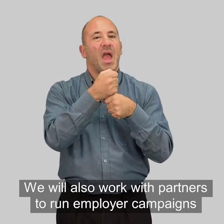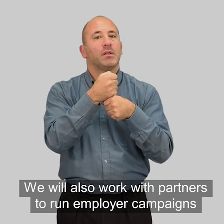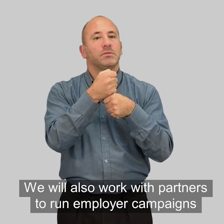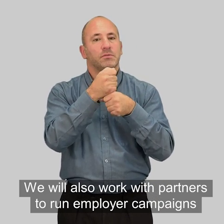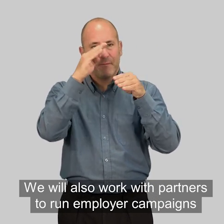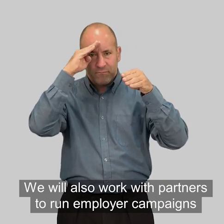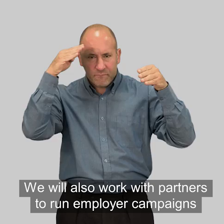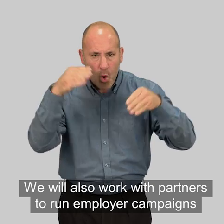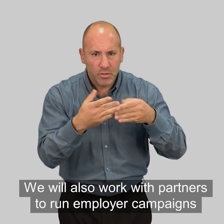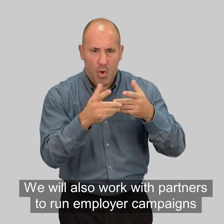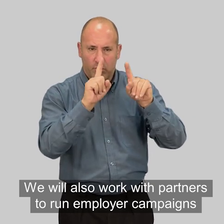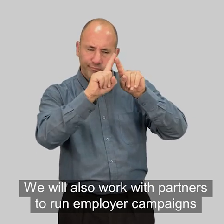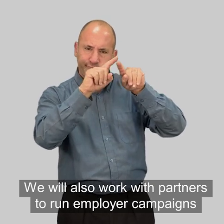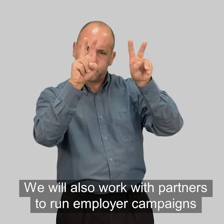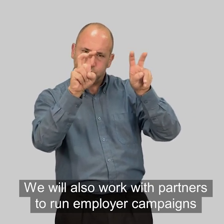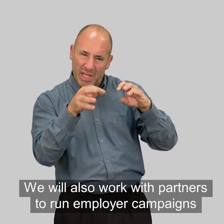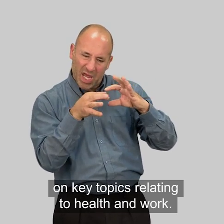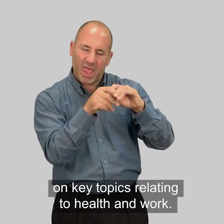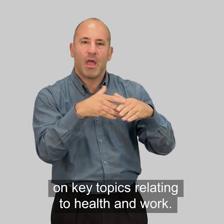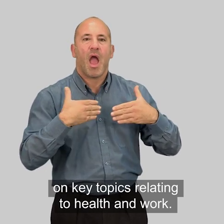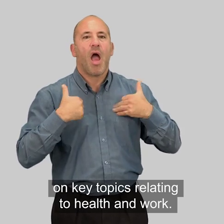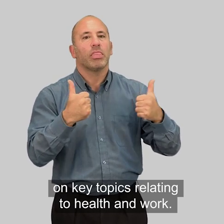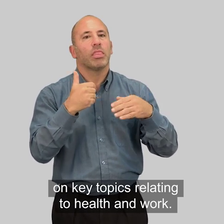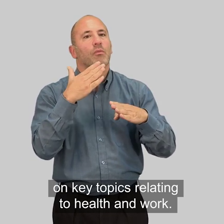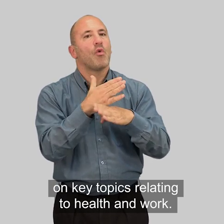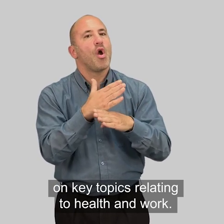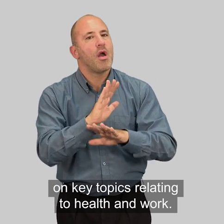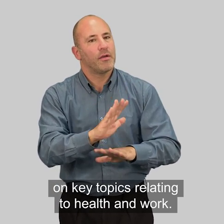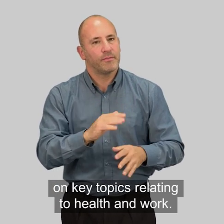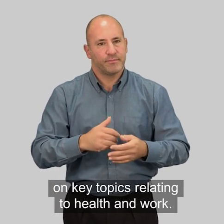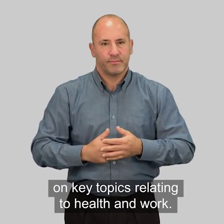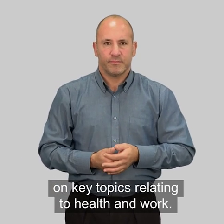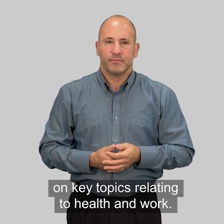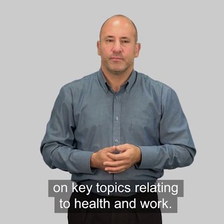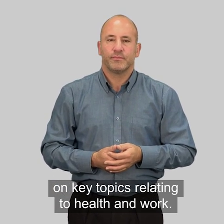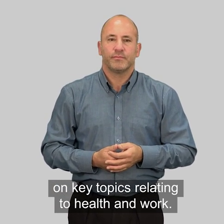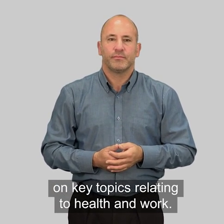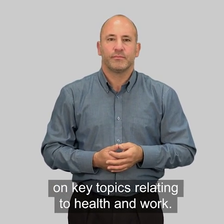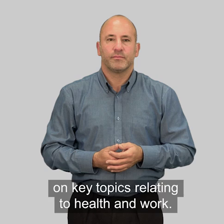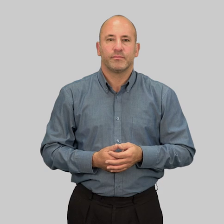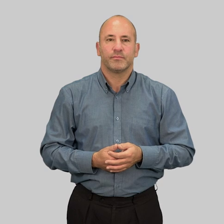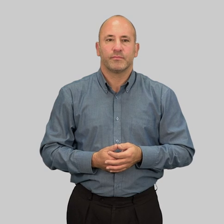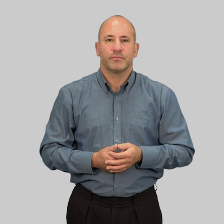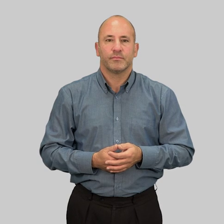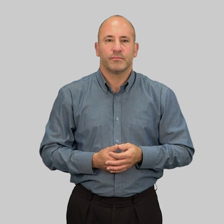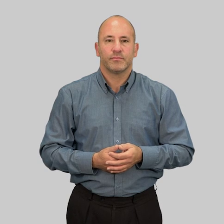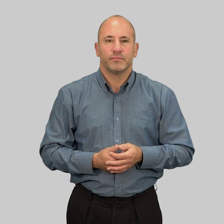We will also work with partners to run employer campaigns on key topics relating to health and work.